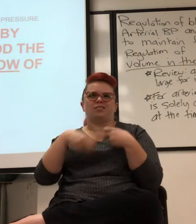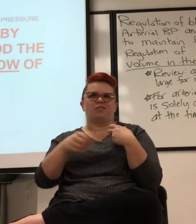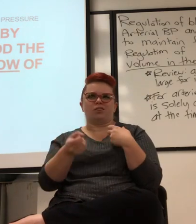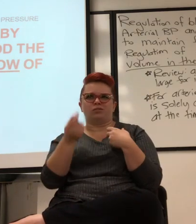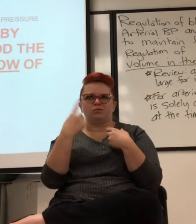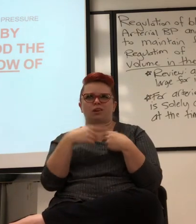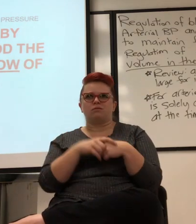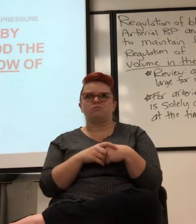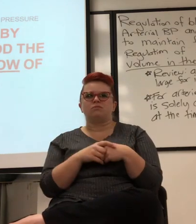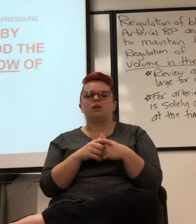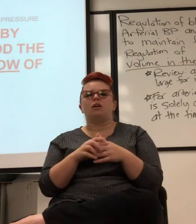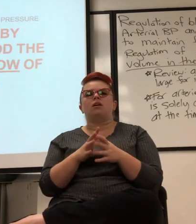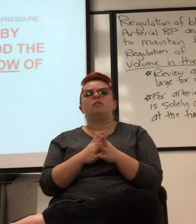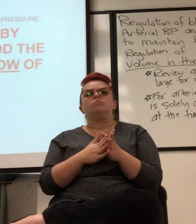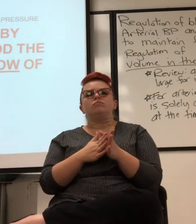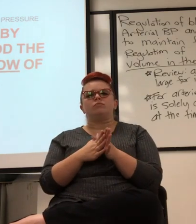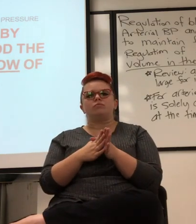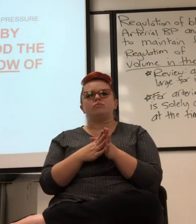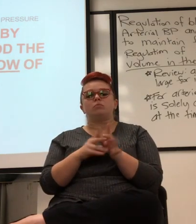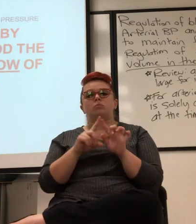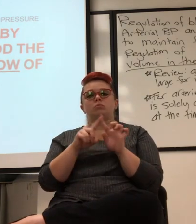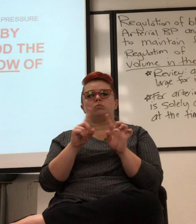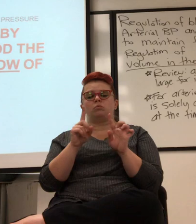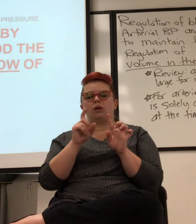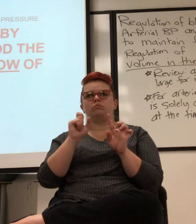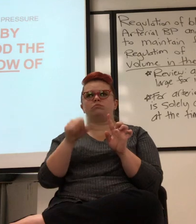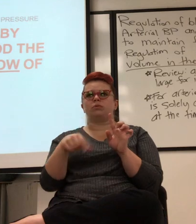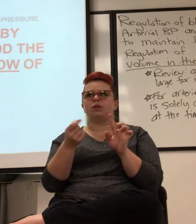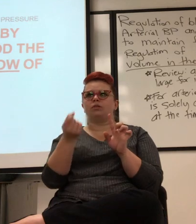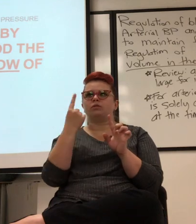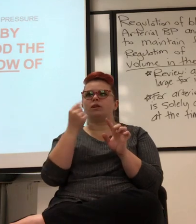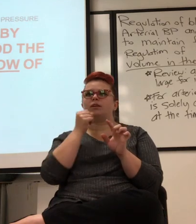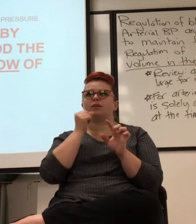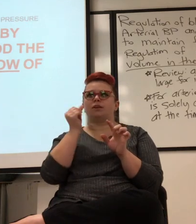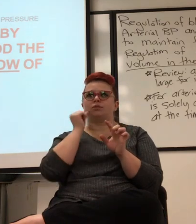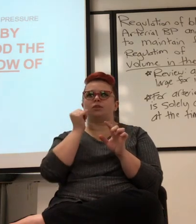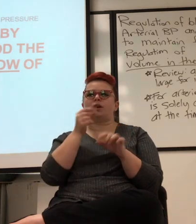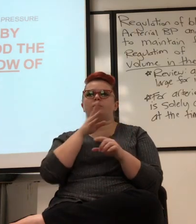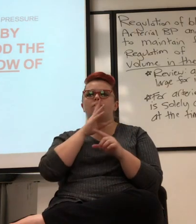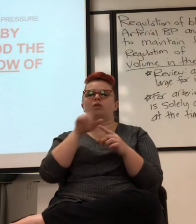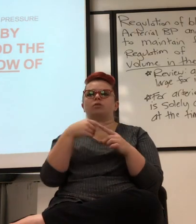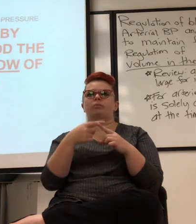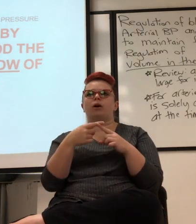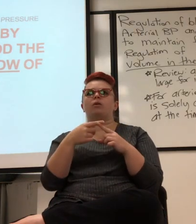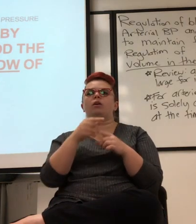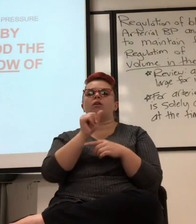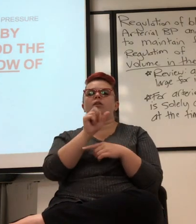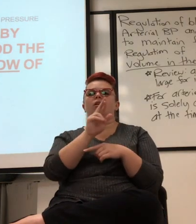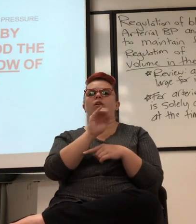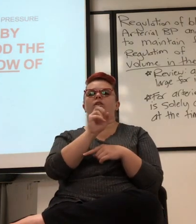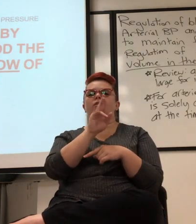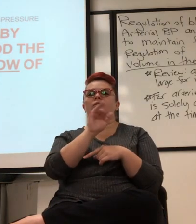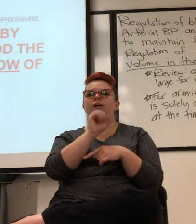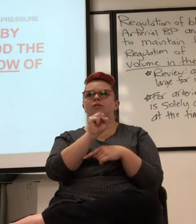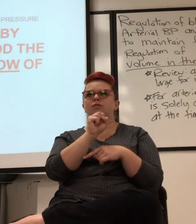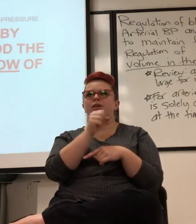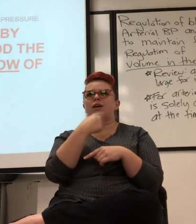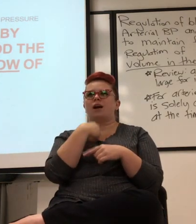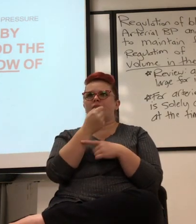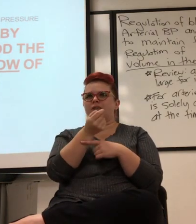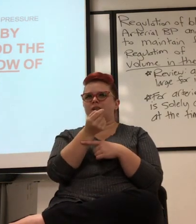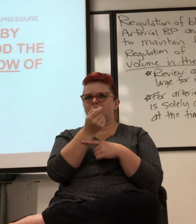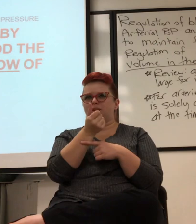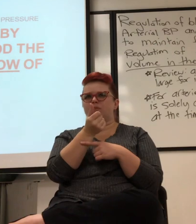understand. The thing is, what we said yesterday is that arteries carry small volumes